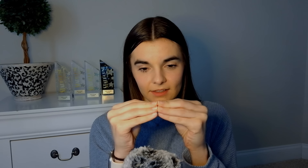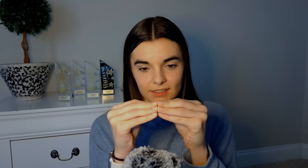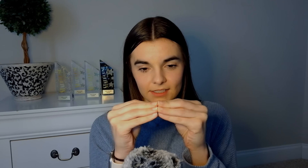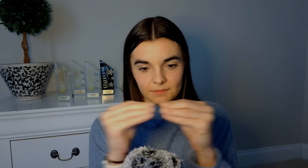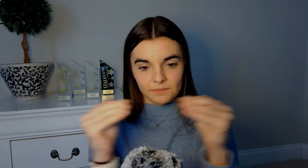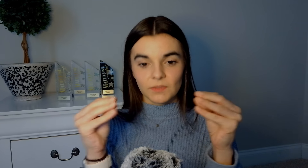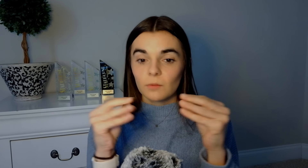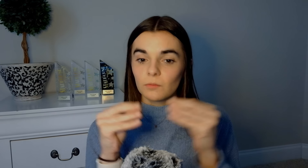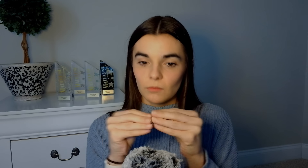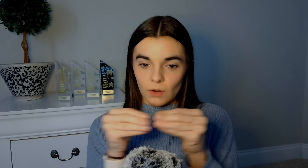this.